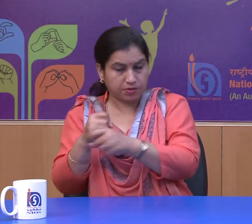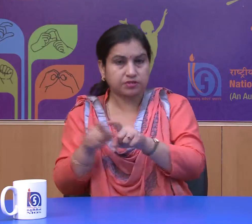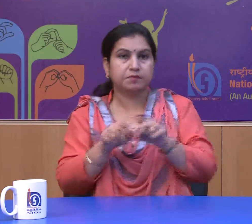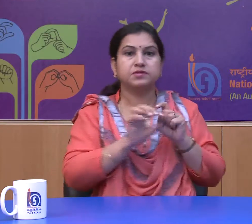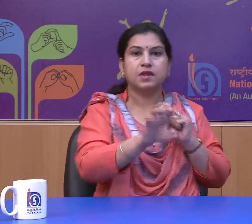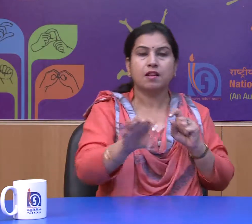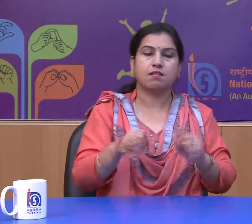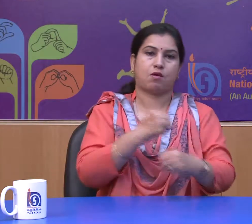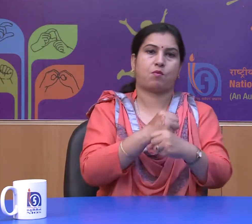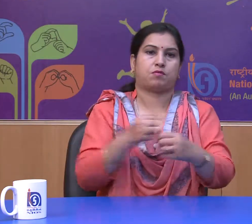governments.